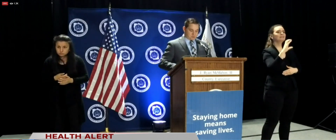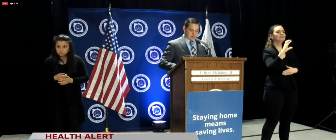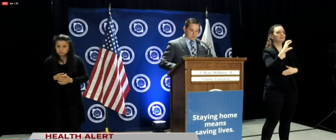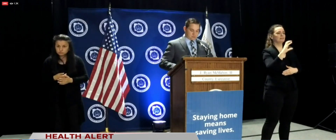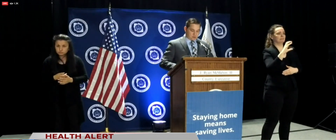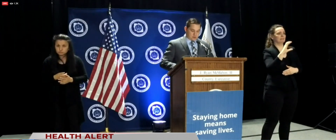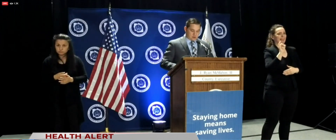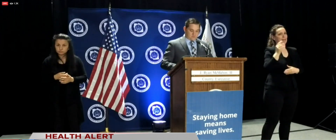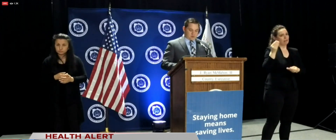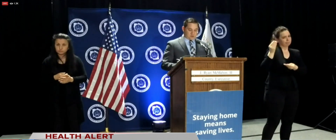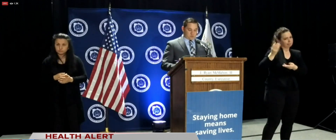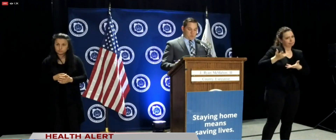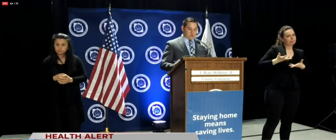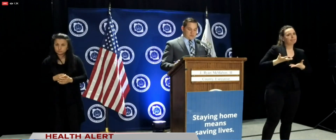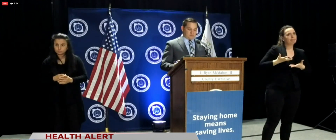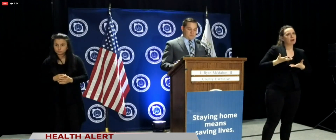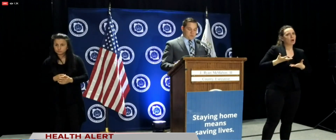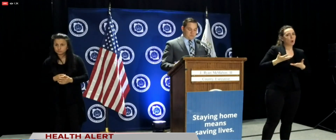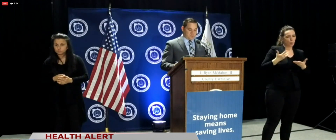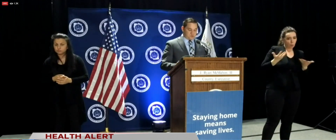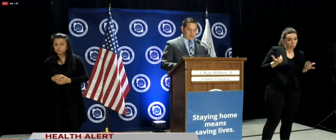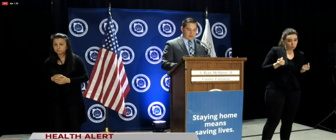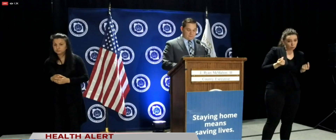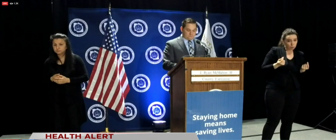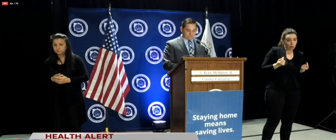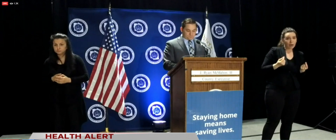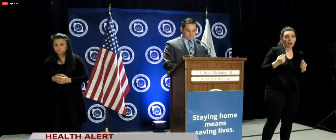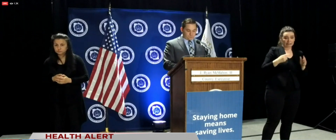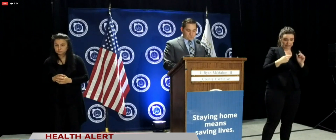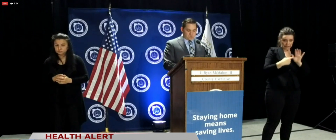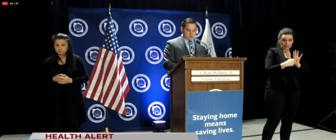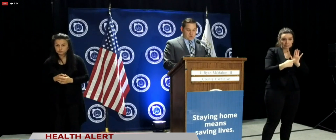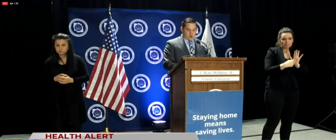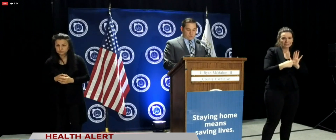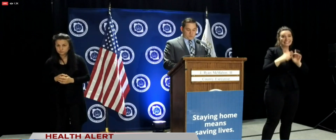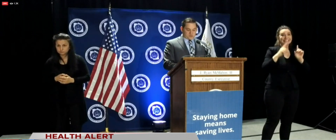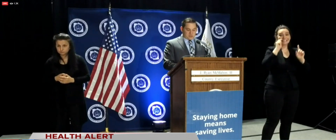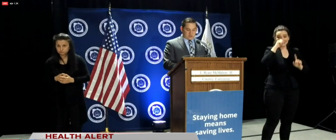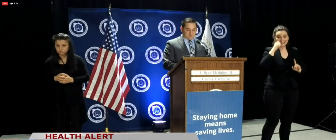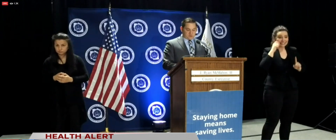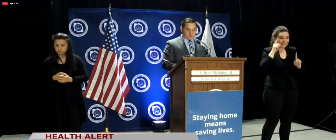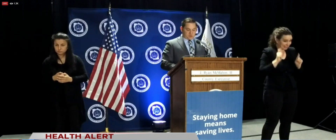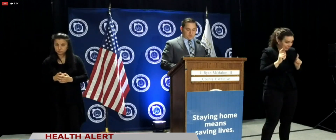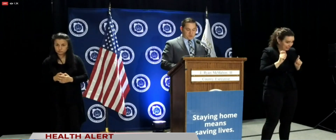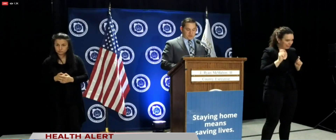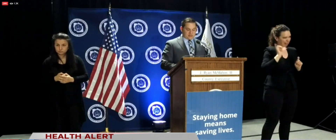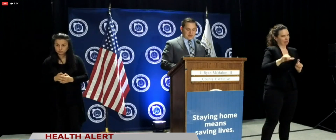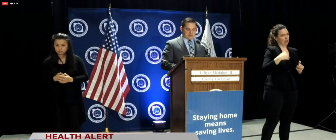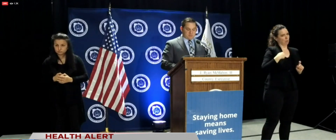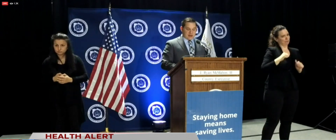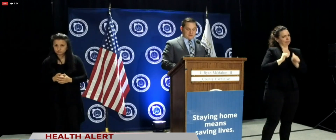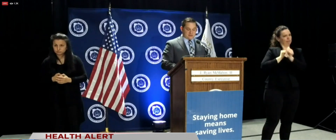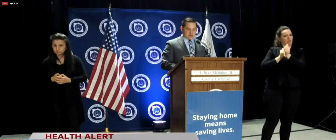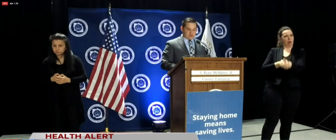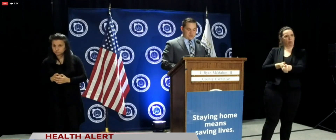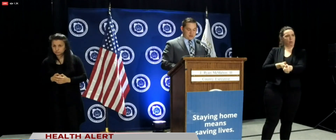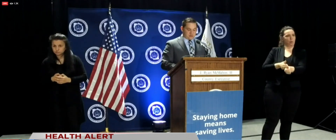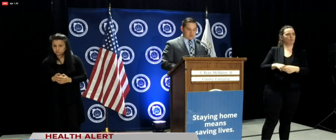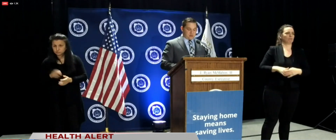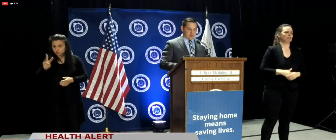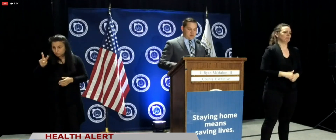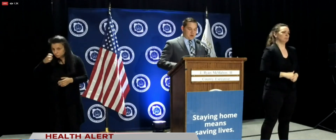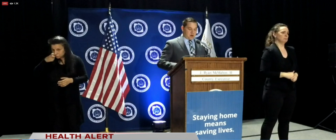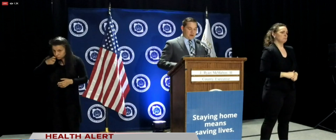So sometimes various reports get people confused on that. We received 238 tests back since